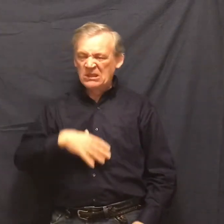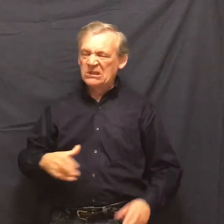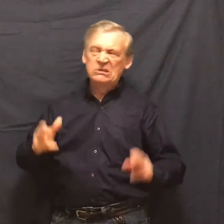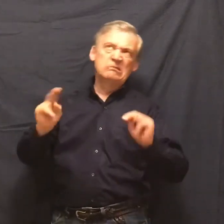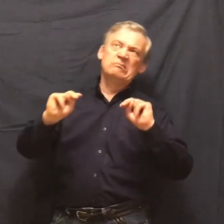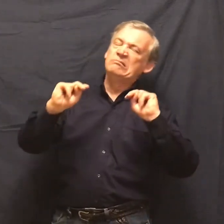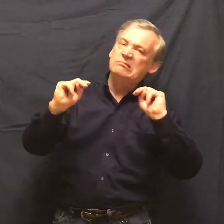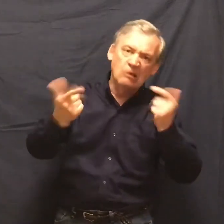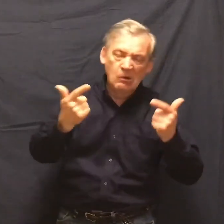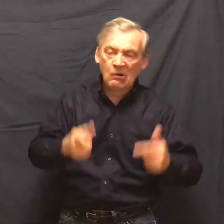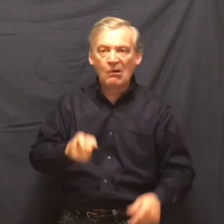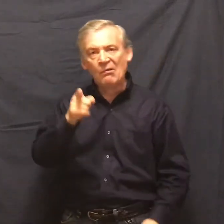barley?"